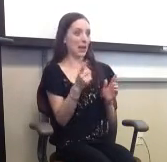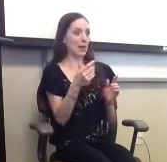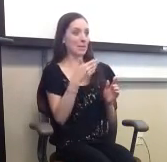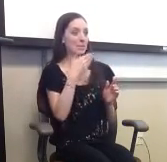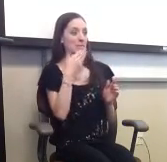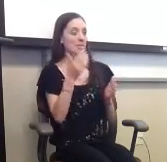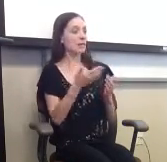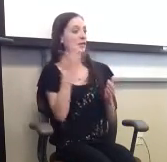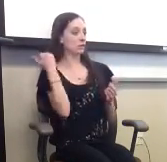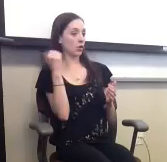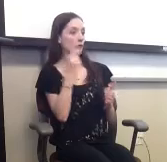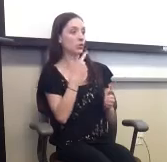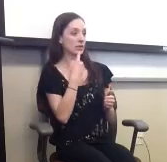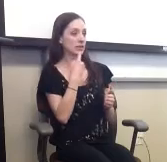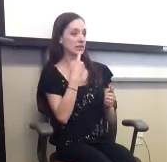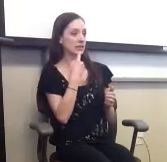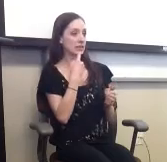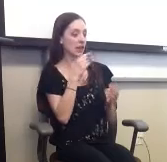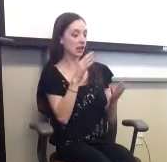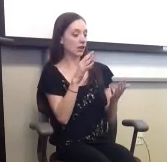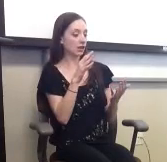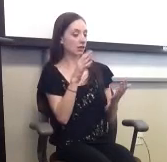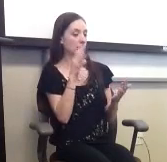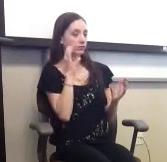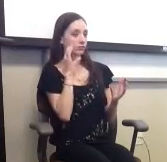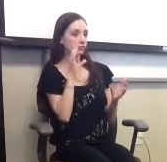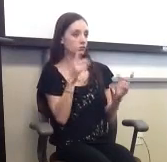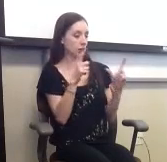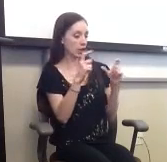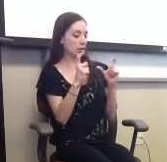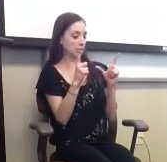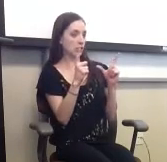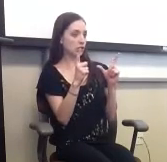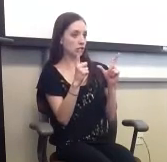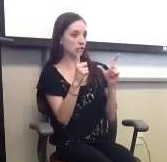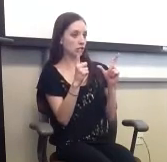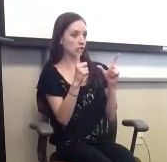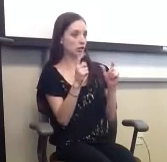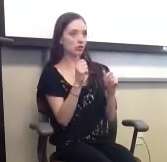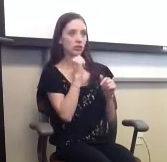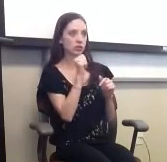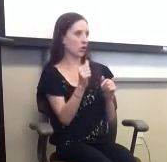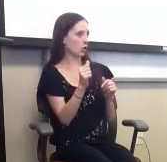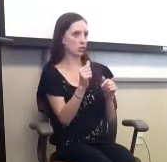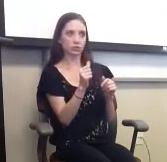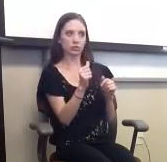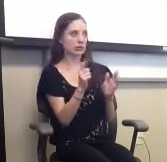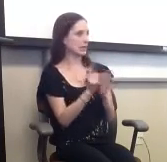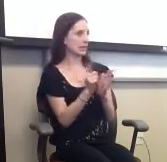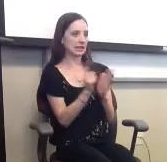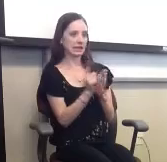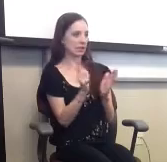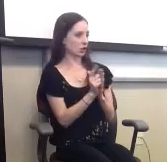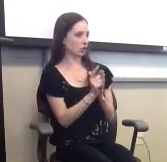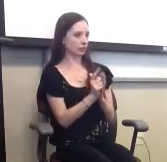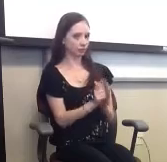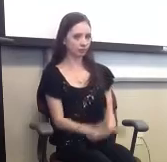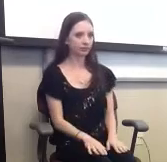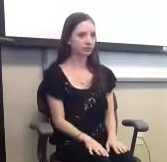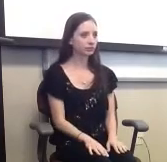not photocopy prescriptions. We don't want them. What about the Right. copy of the pharmacy sales? The little